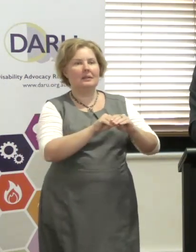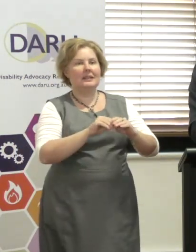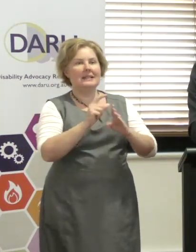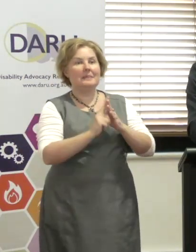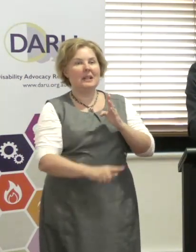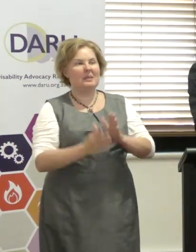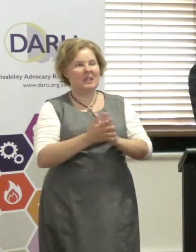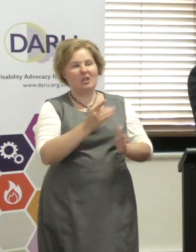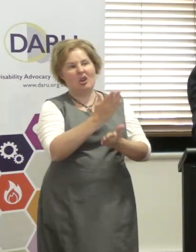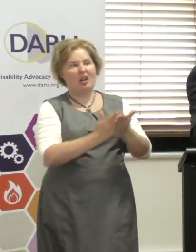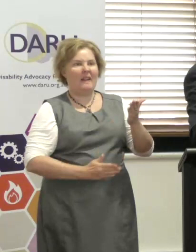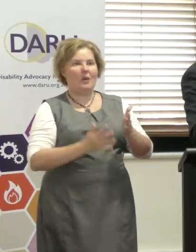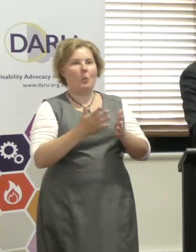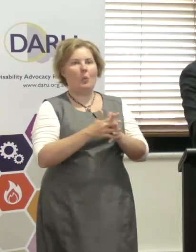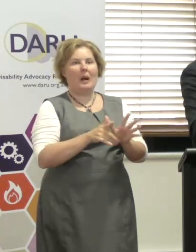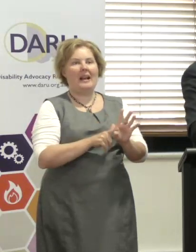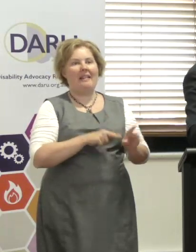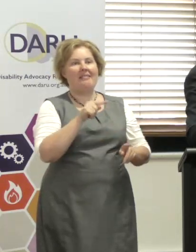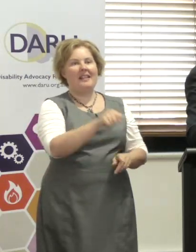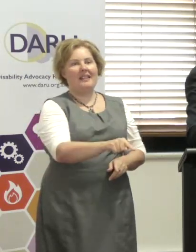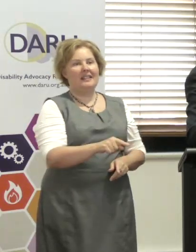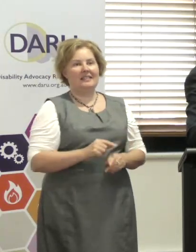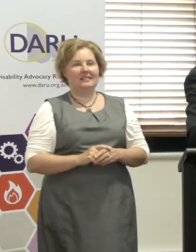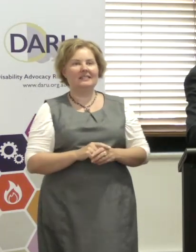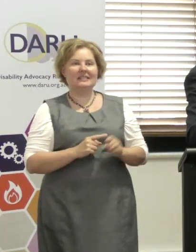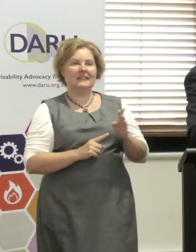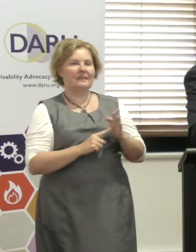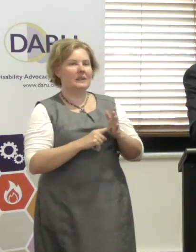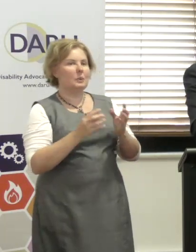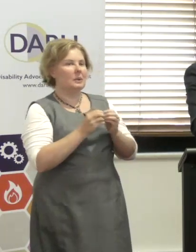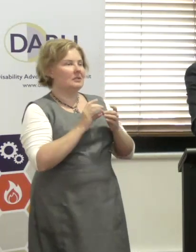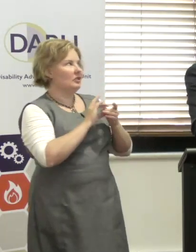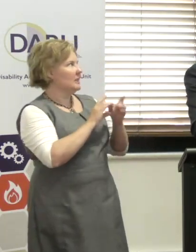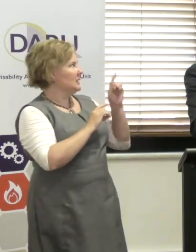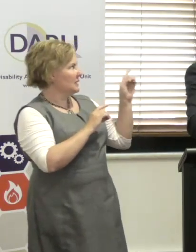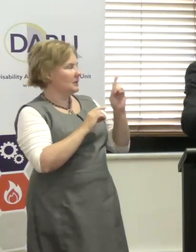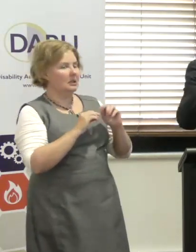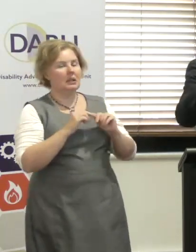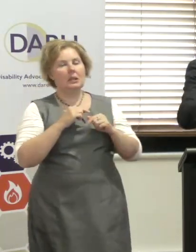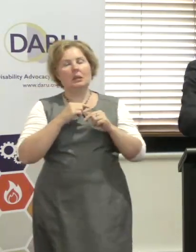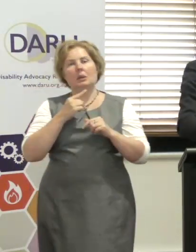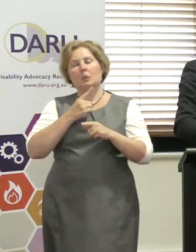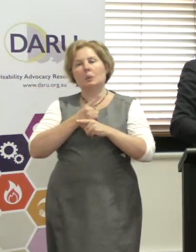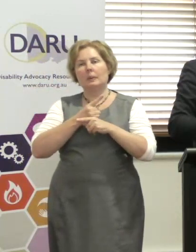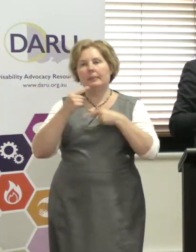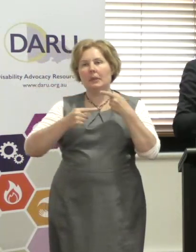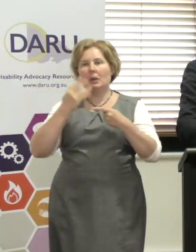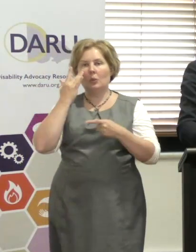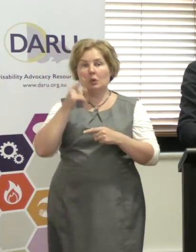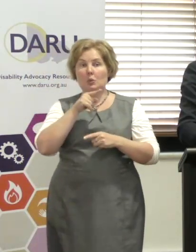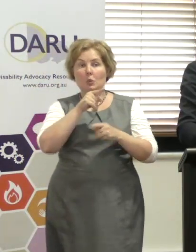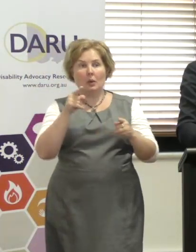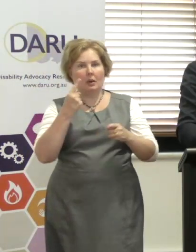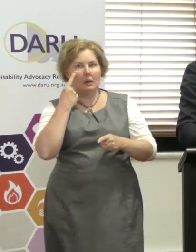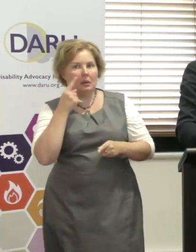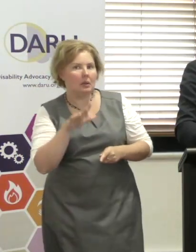halfway. That's the significance of this. And this, what we're talking about, when you're exposed to